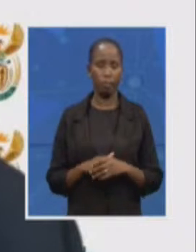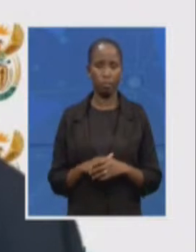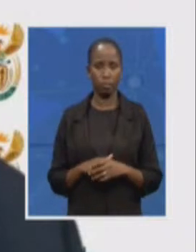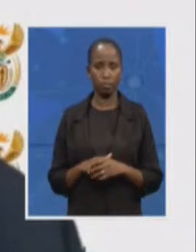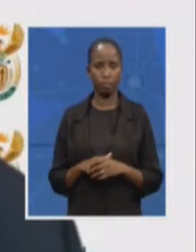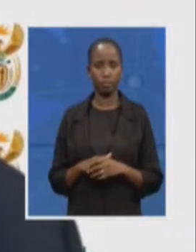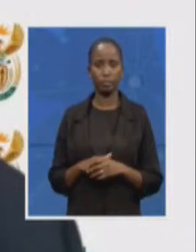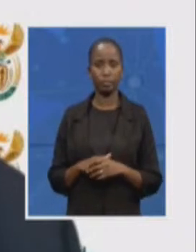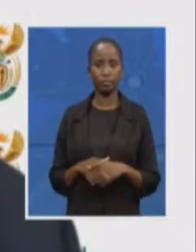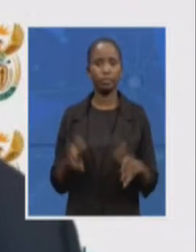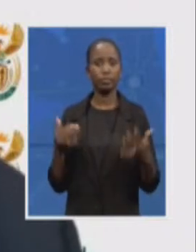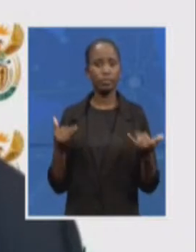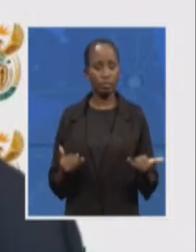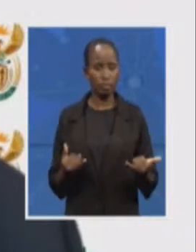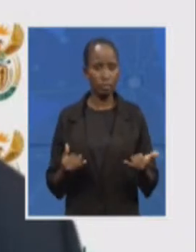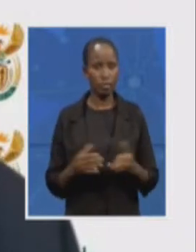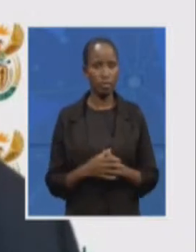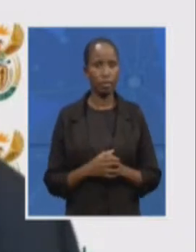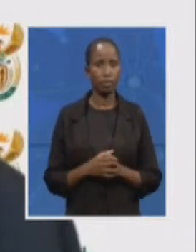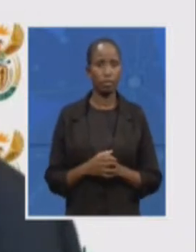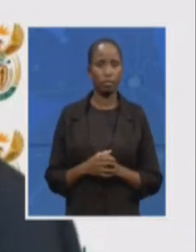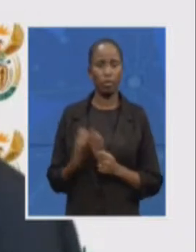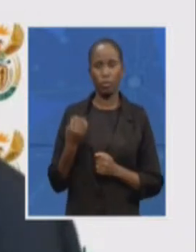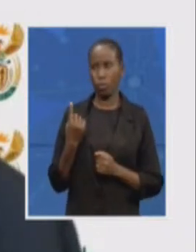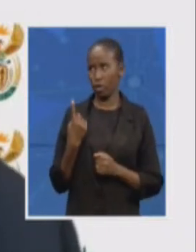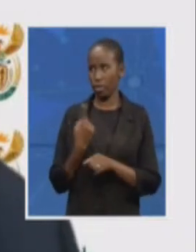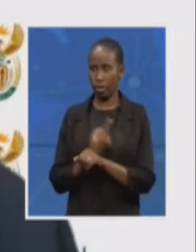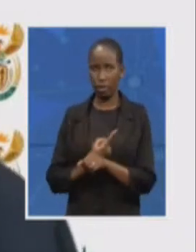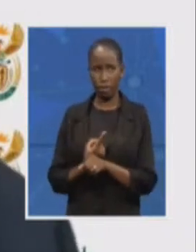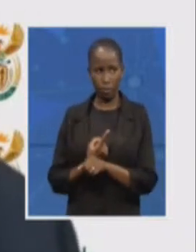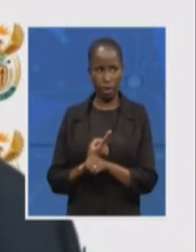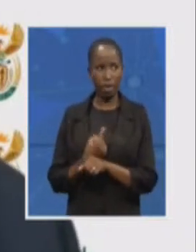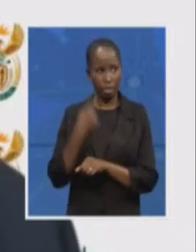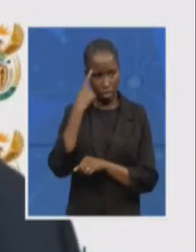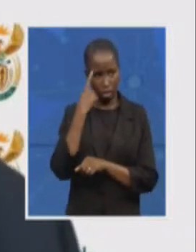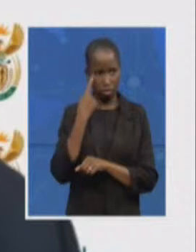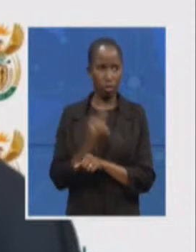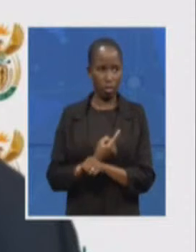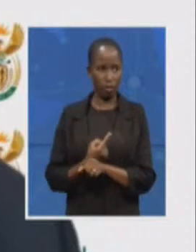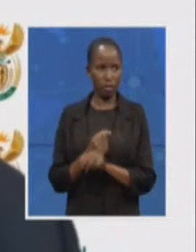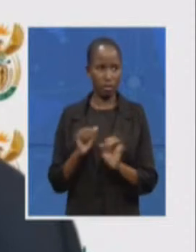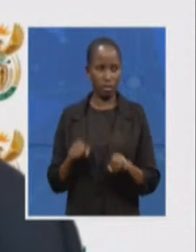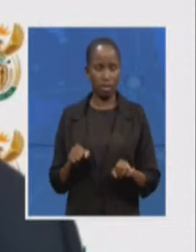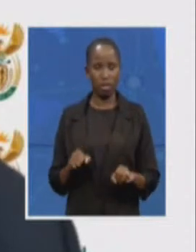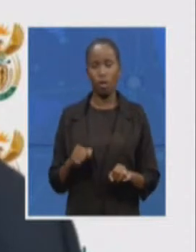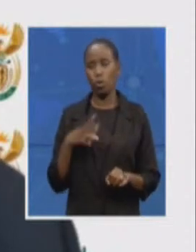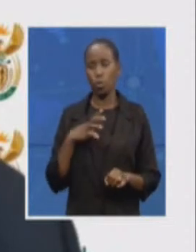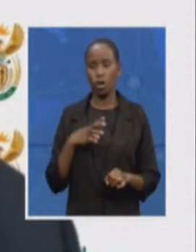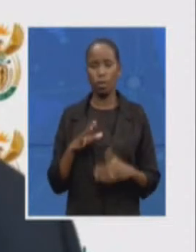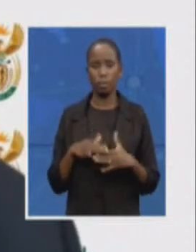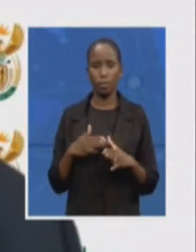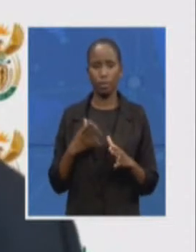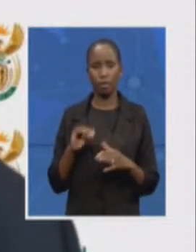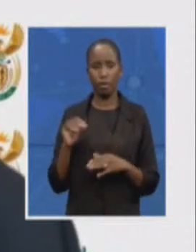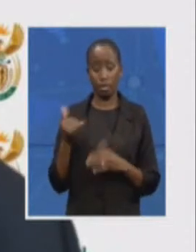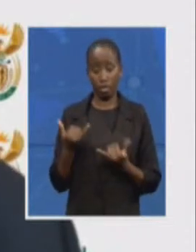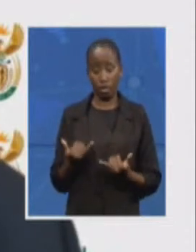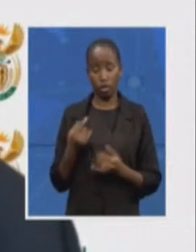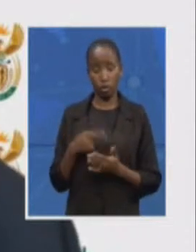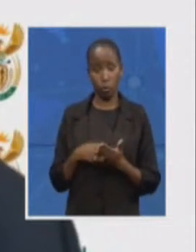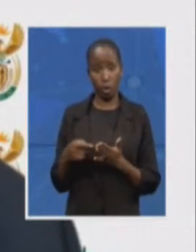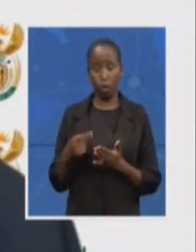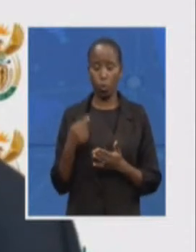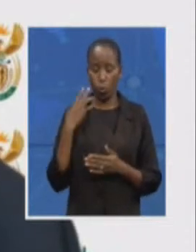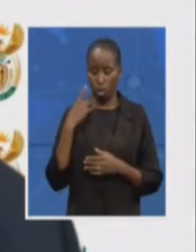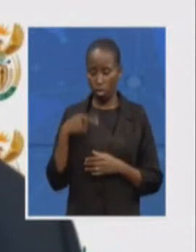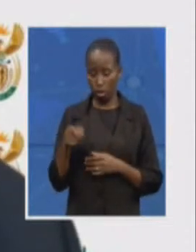hour because of another engagement. As we know, this week on Wednesday will be the World AIDS Day, and as